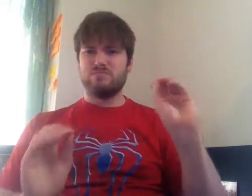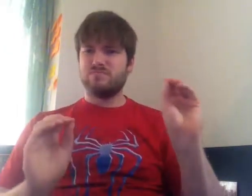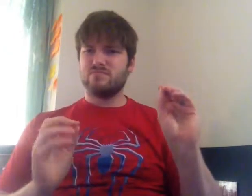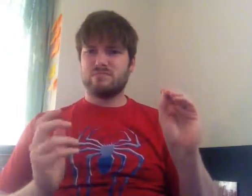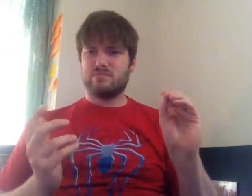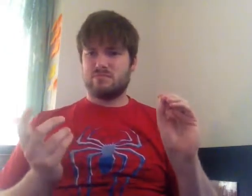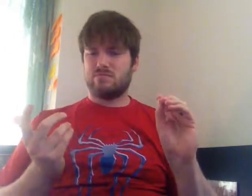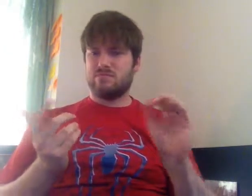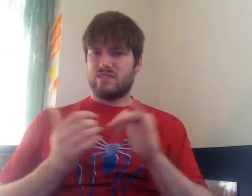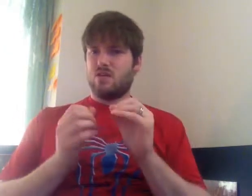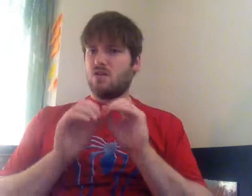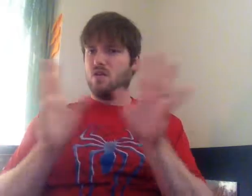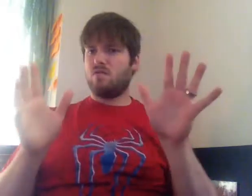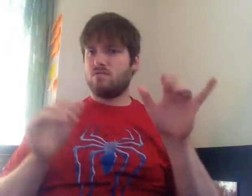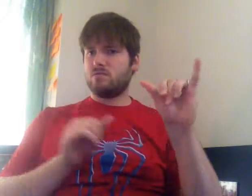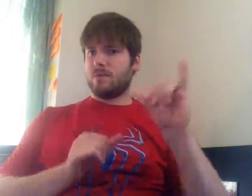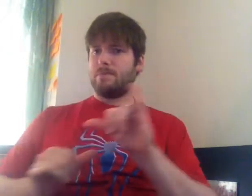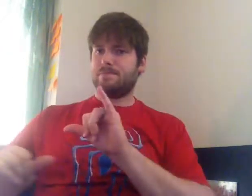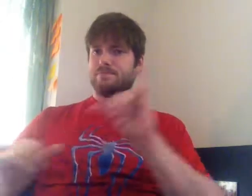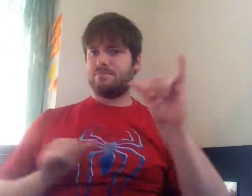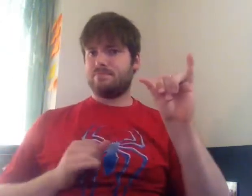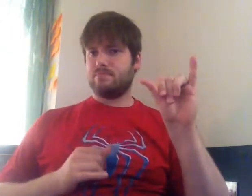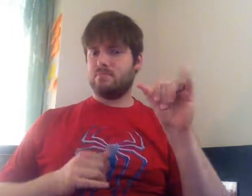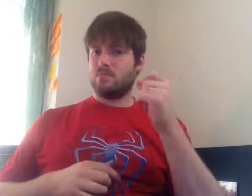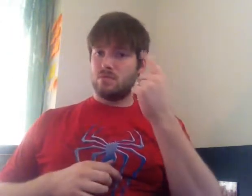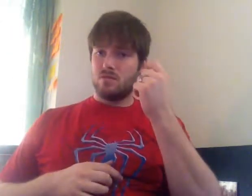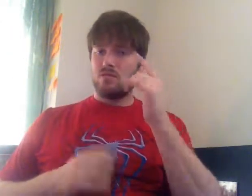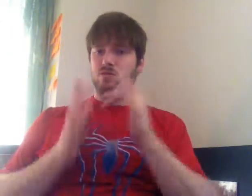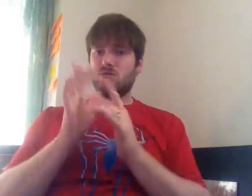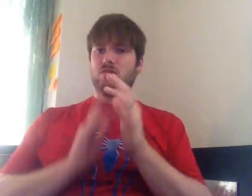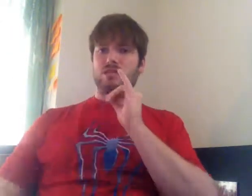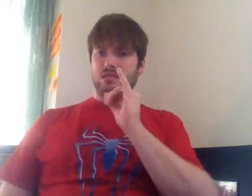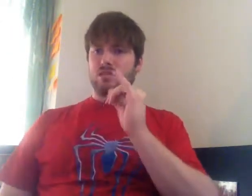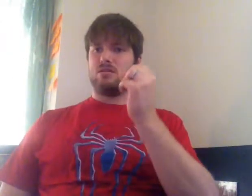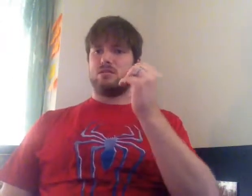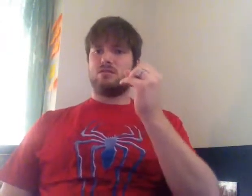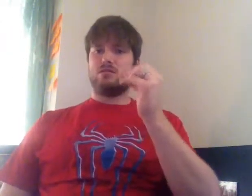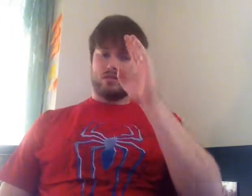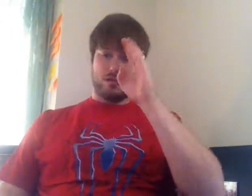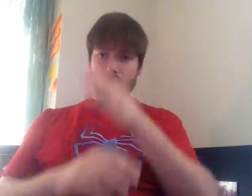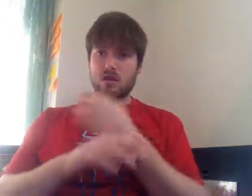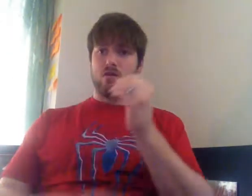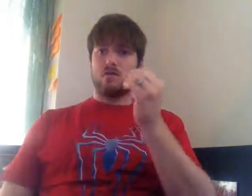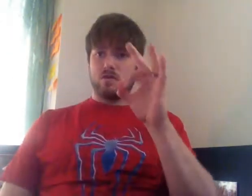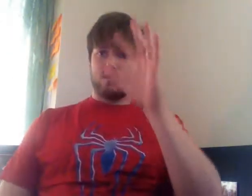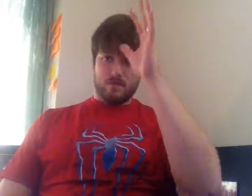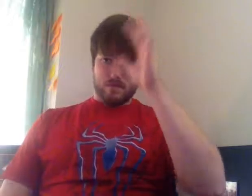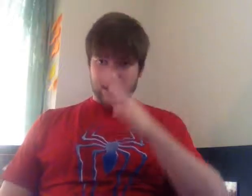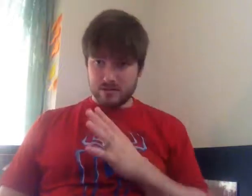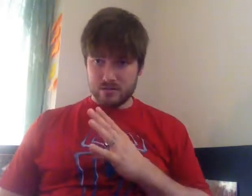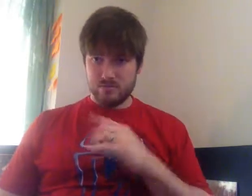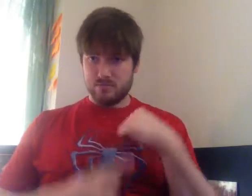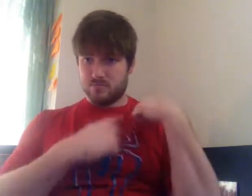in any case, it's moving away so quickly that this rain is going to be out of here in another hour and a half, and that'll be it. Still a